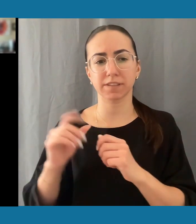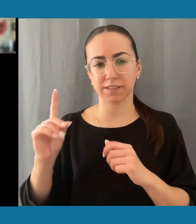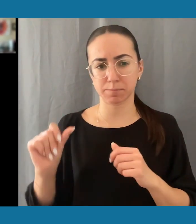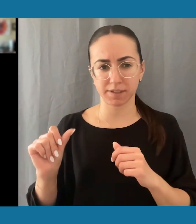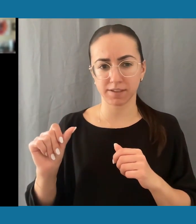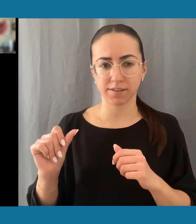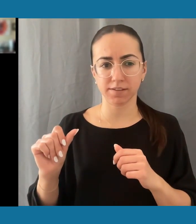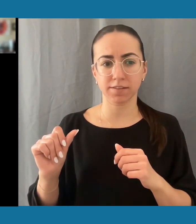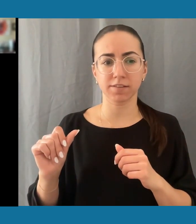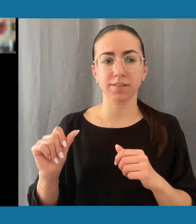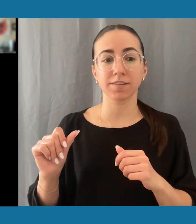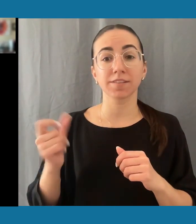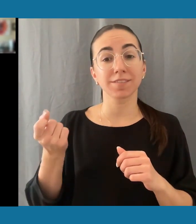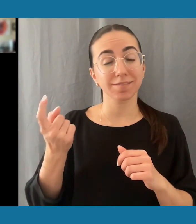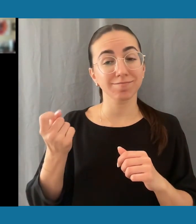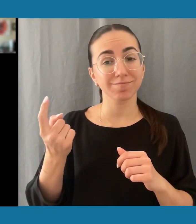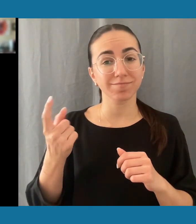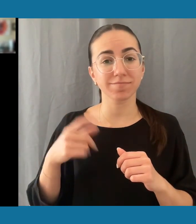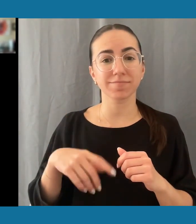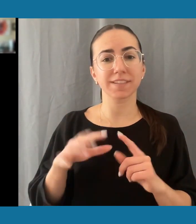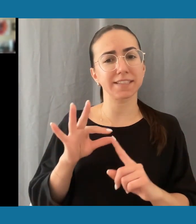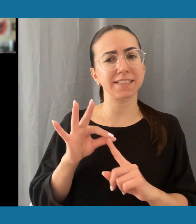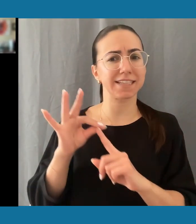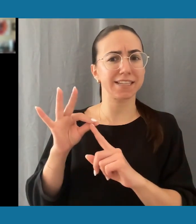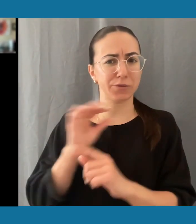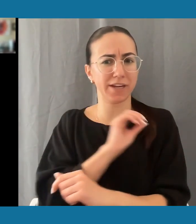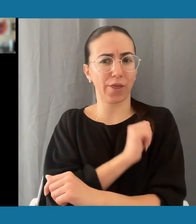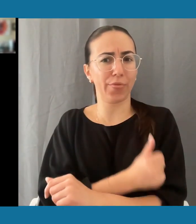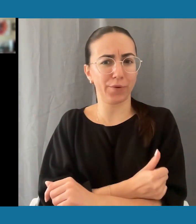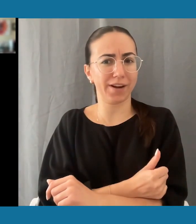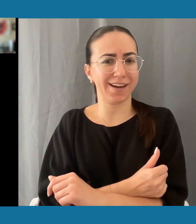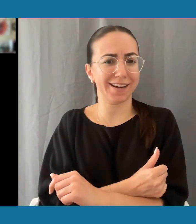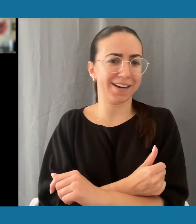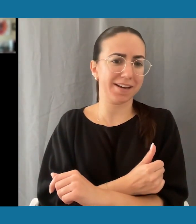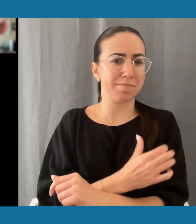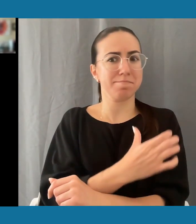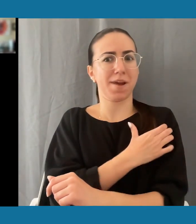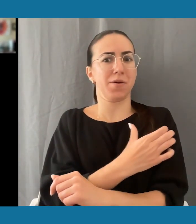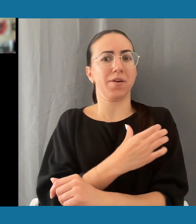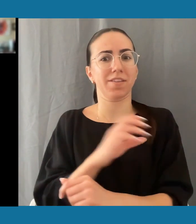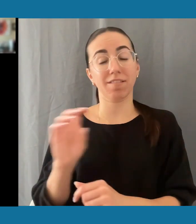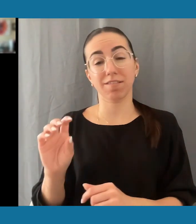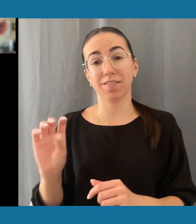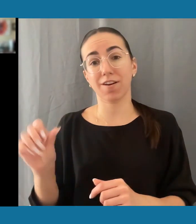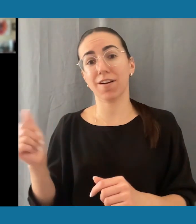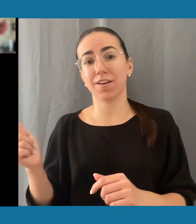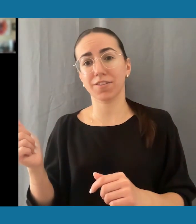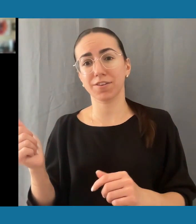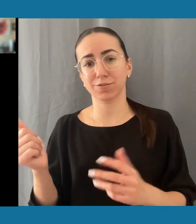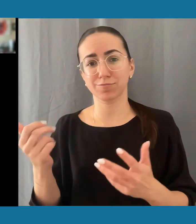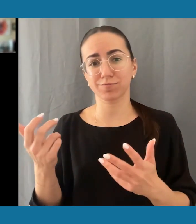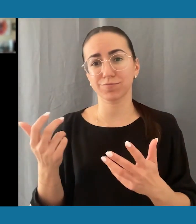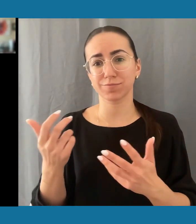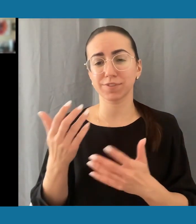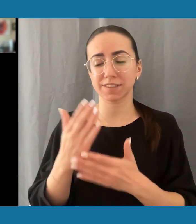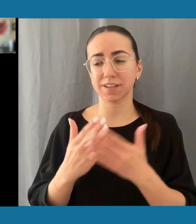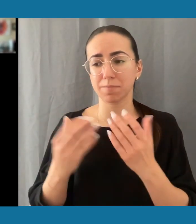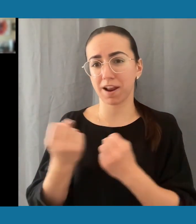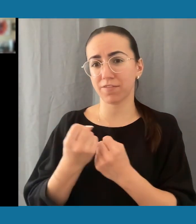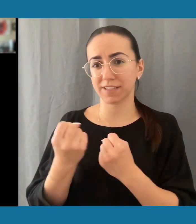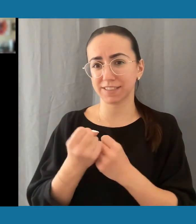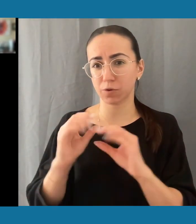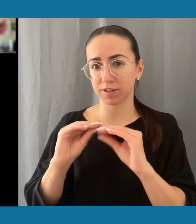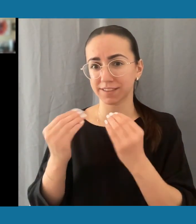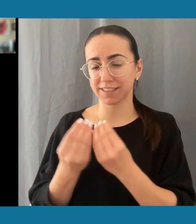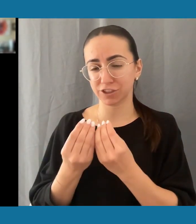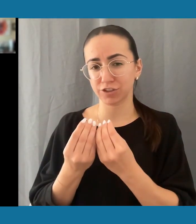And this is kind of a unique authority, unique power that the protection and advocacy organizations, of which